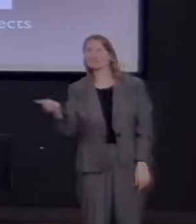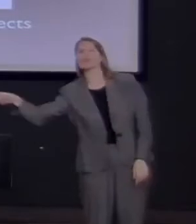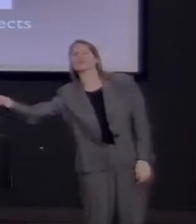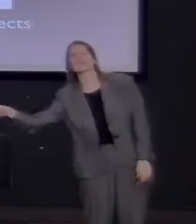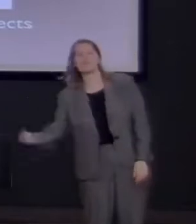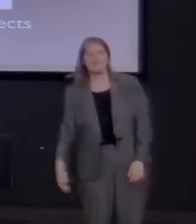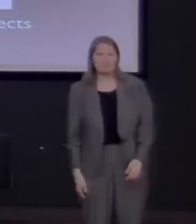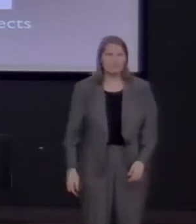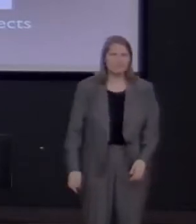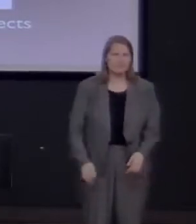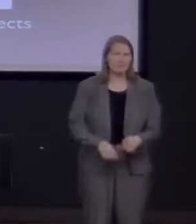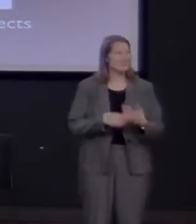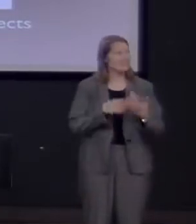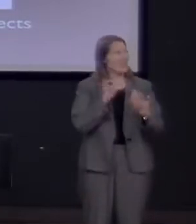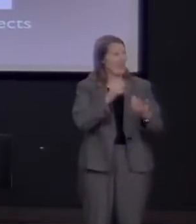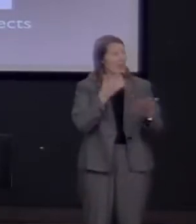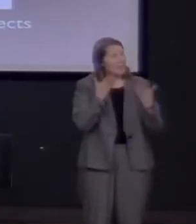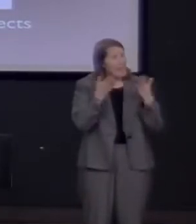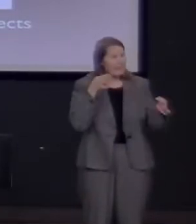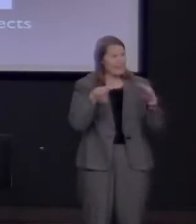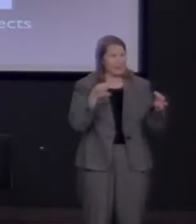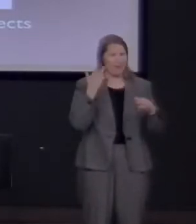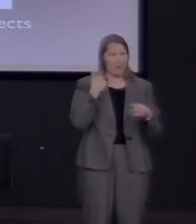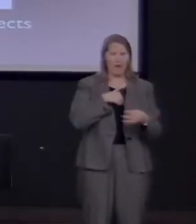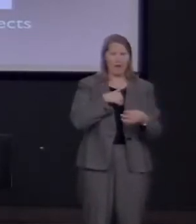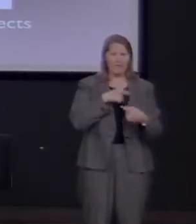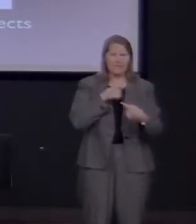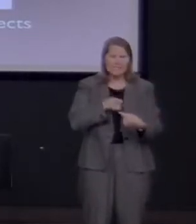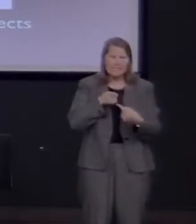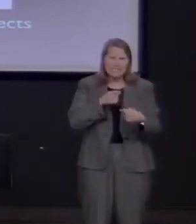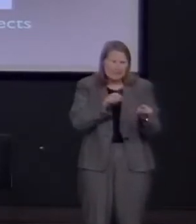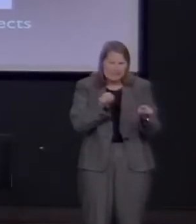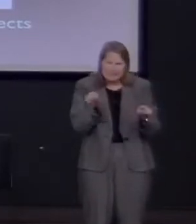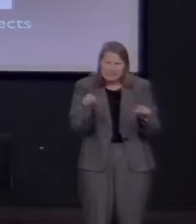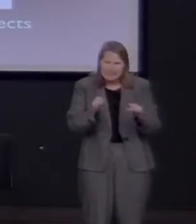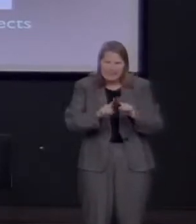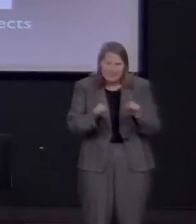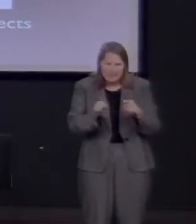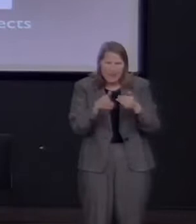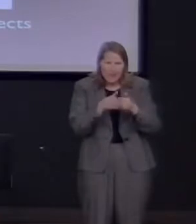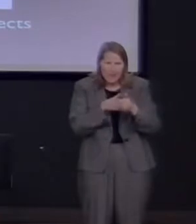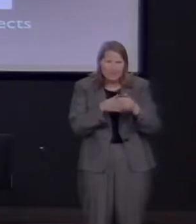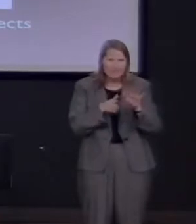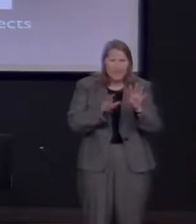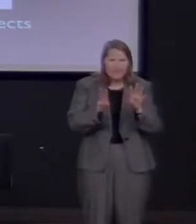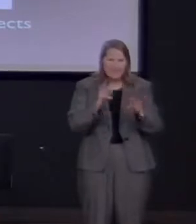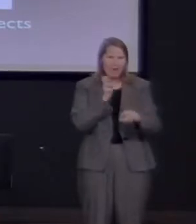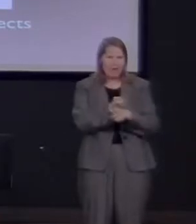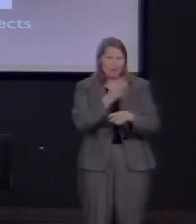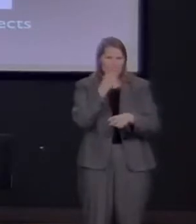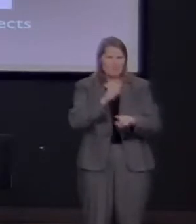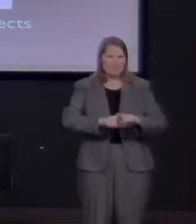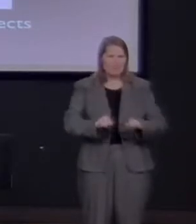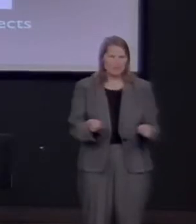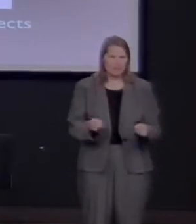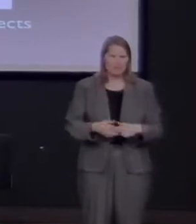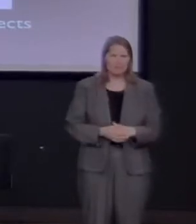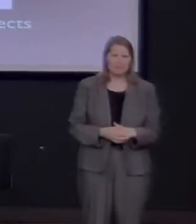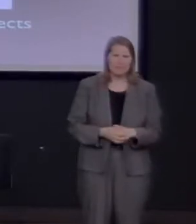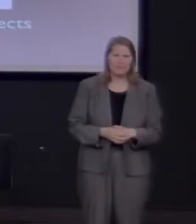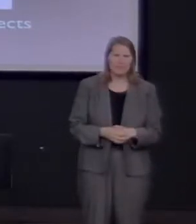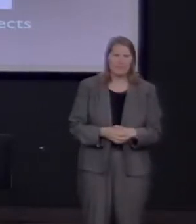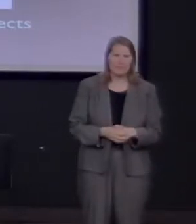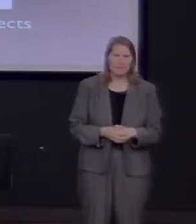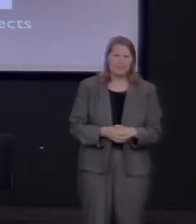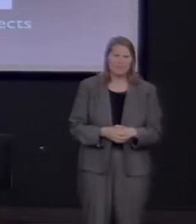then explain why it's harder to discriminate between 5 and 6 than it is between 3 and 9. So